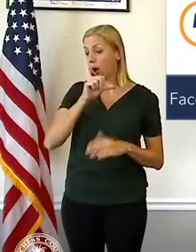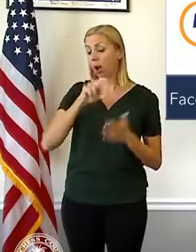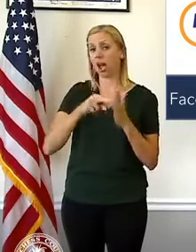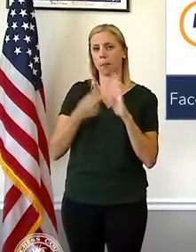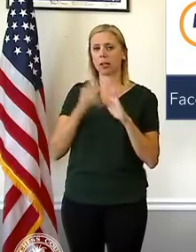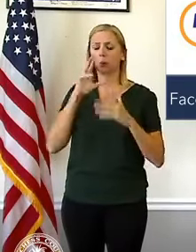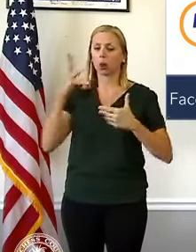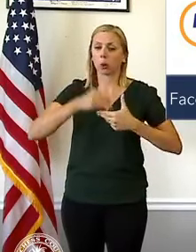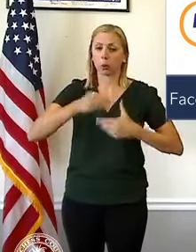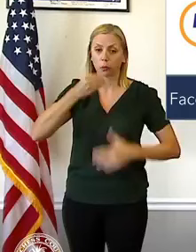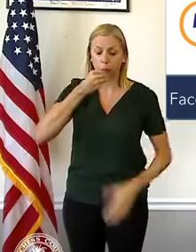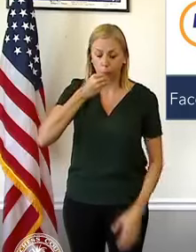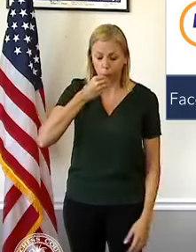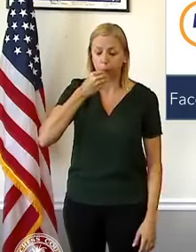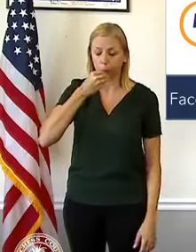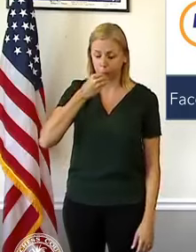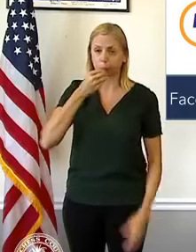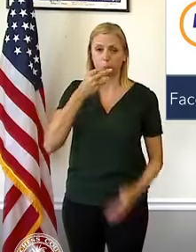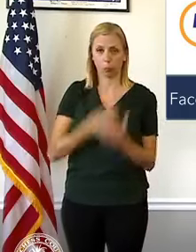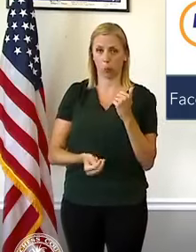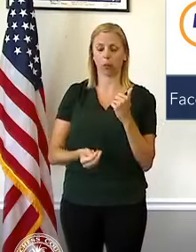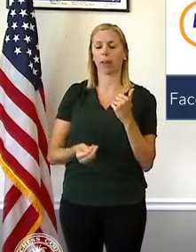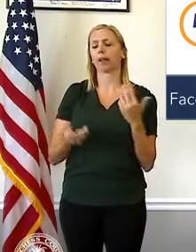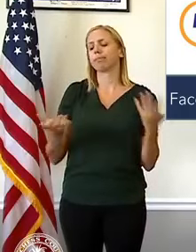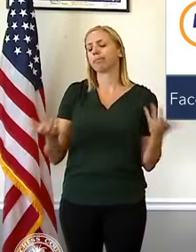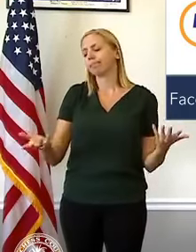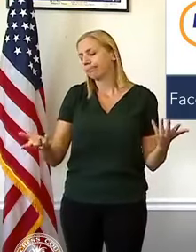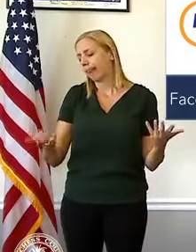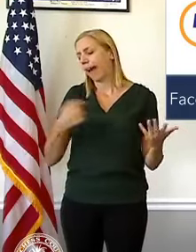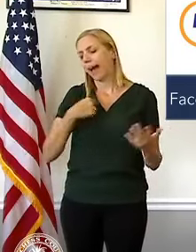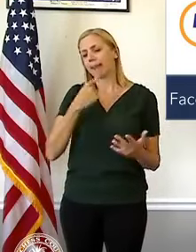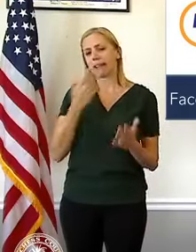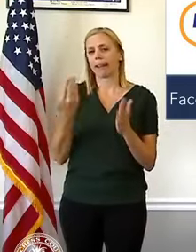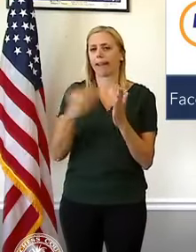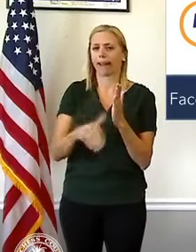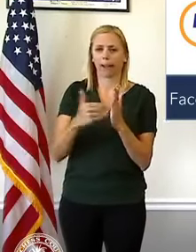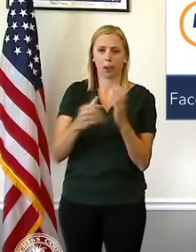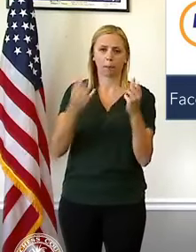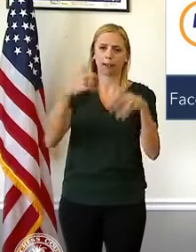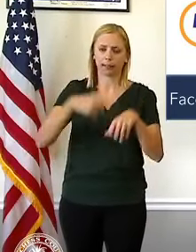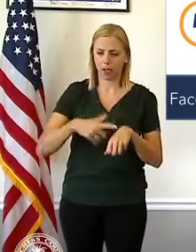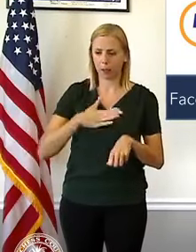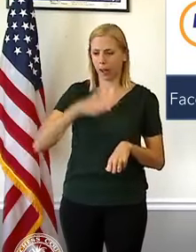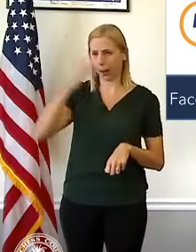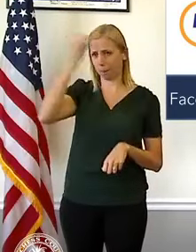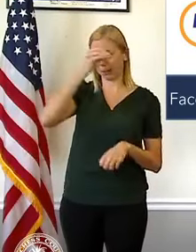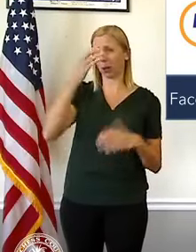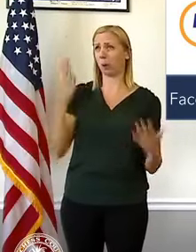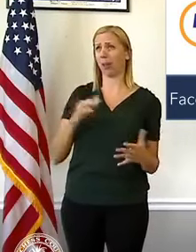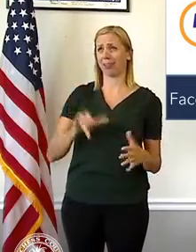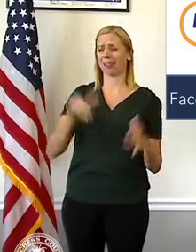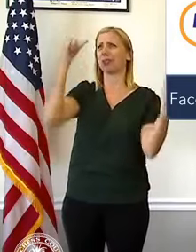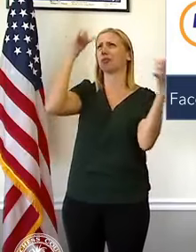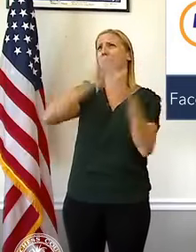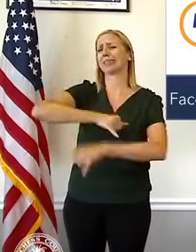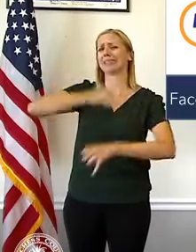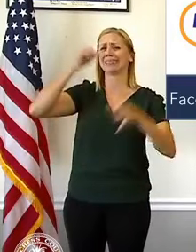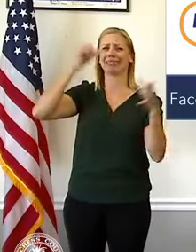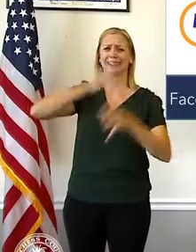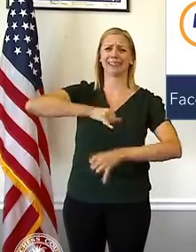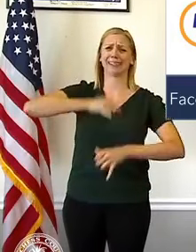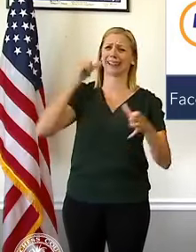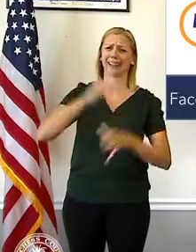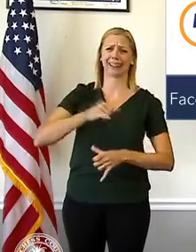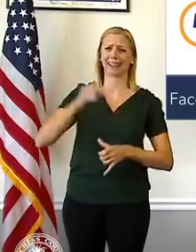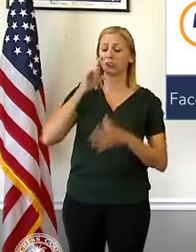meal. That is, now again, I've said this all along, it is a ridiculous means to an important end.